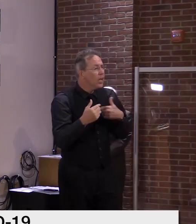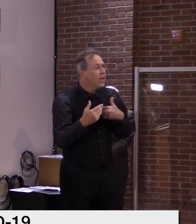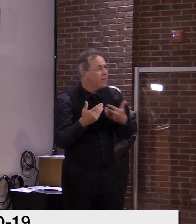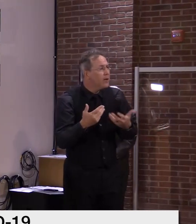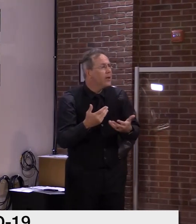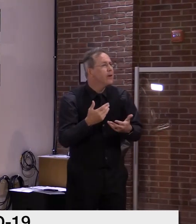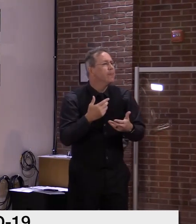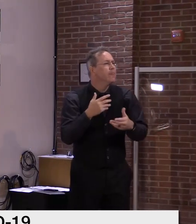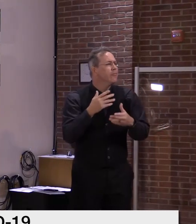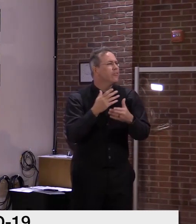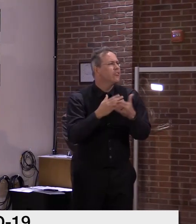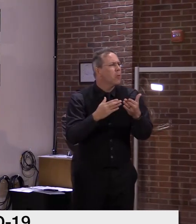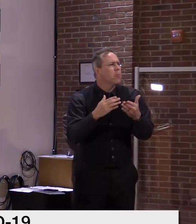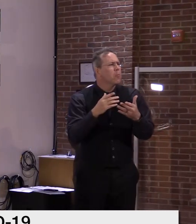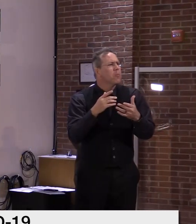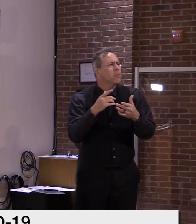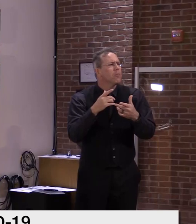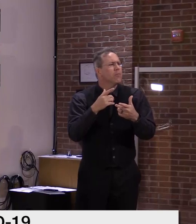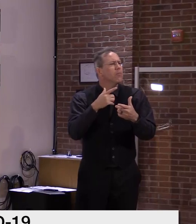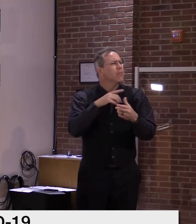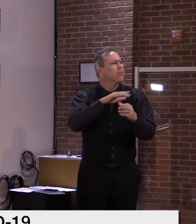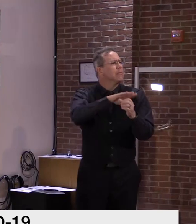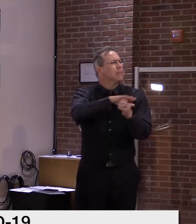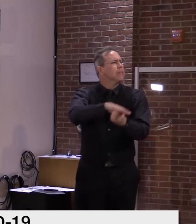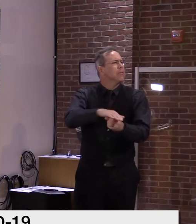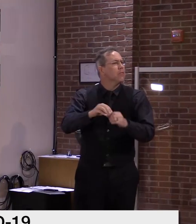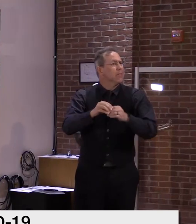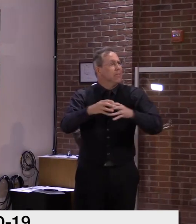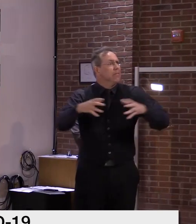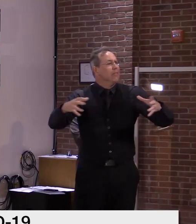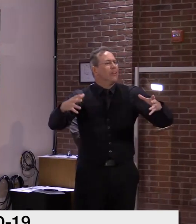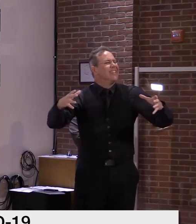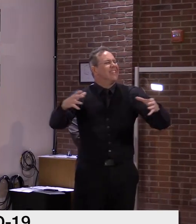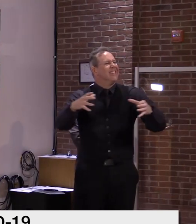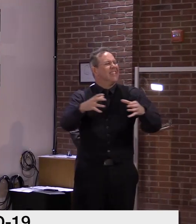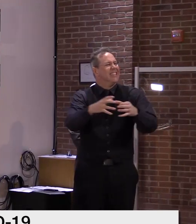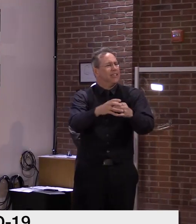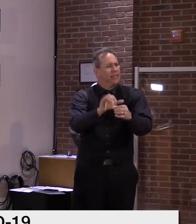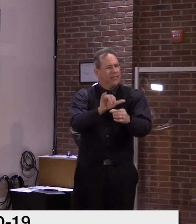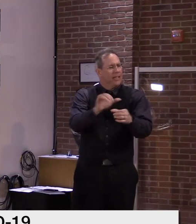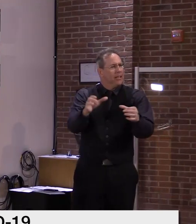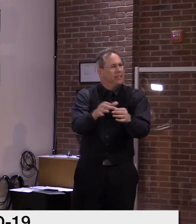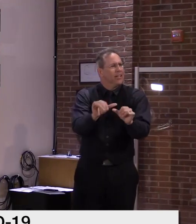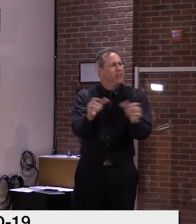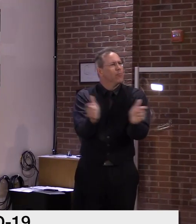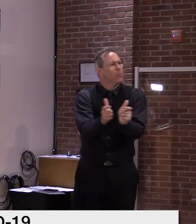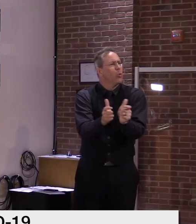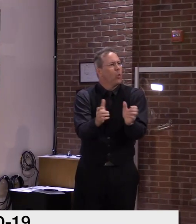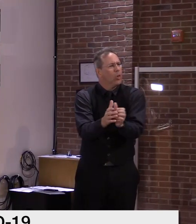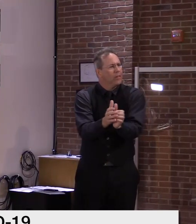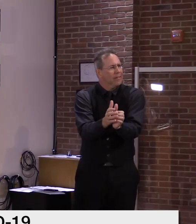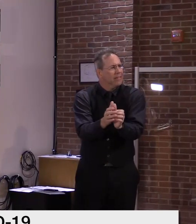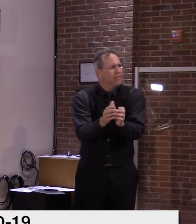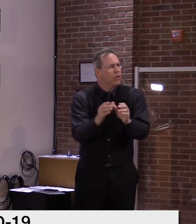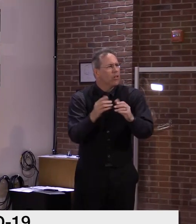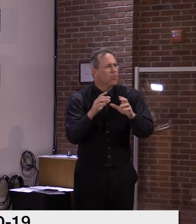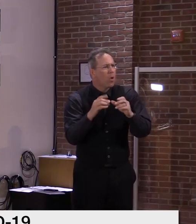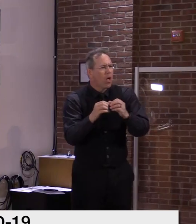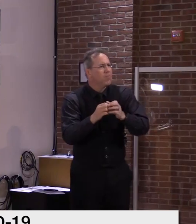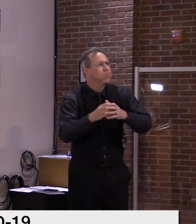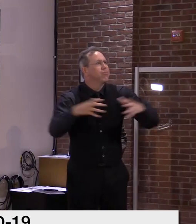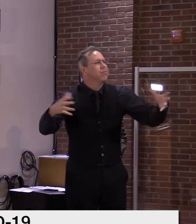of the virus, so that even though it is there, it's not going to be able to raise its head very often. It's not going to